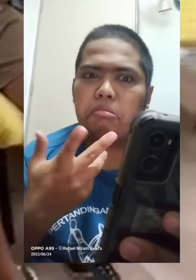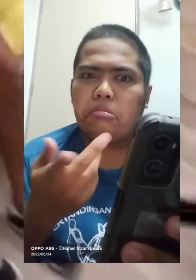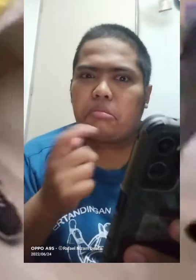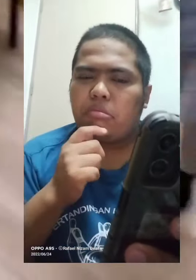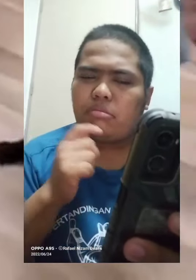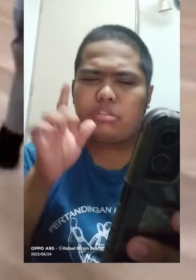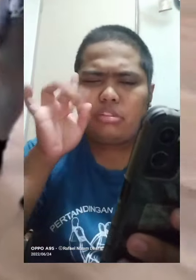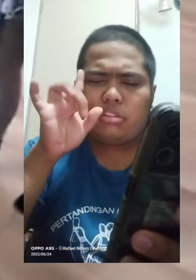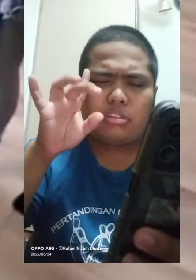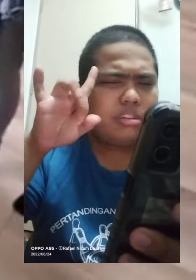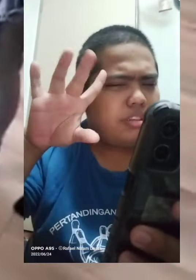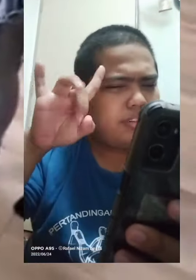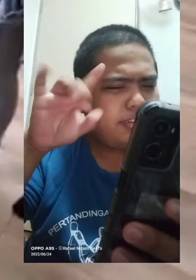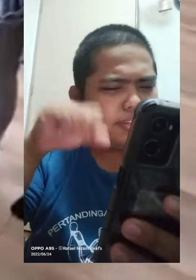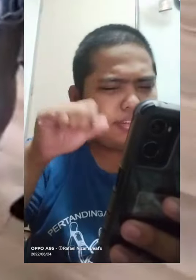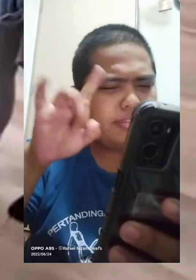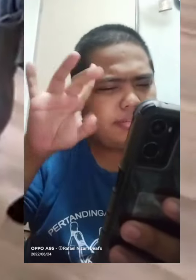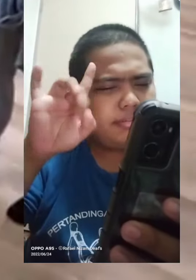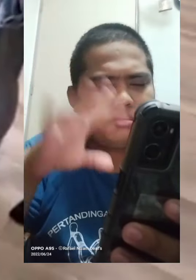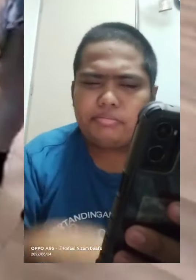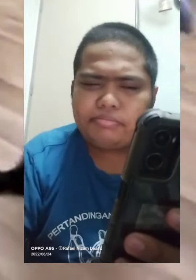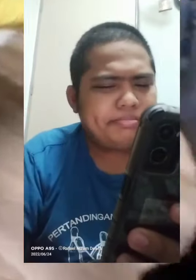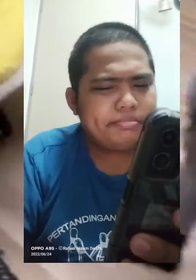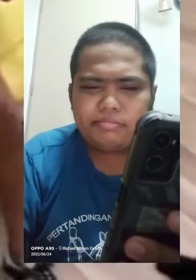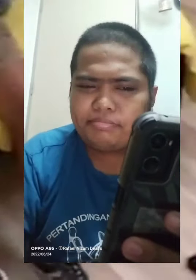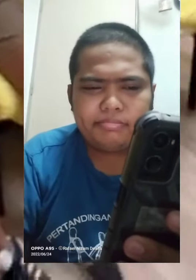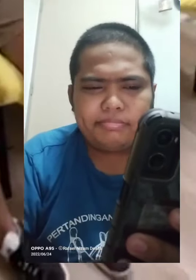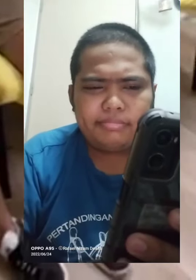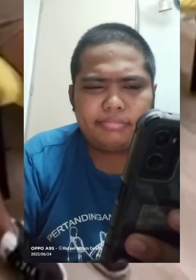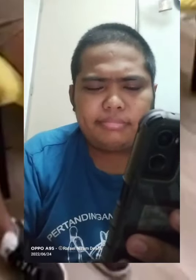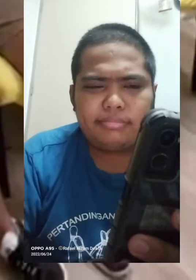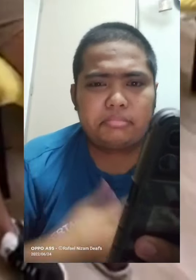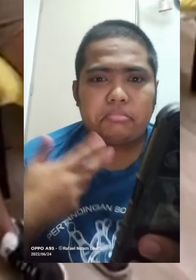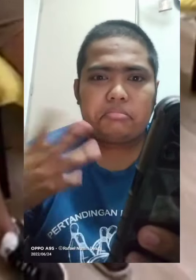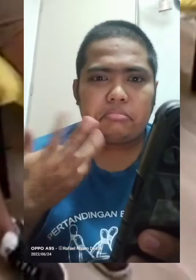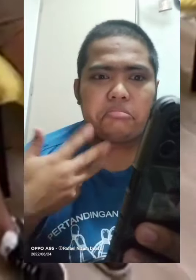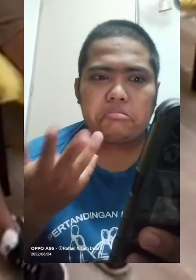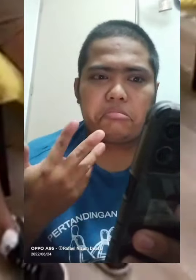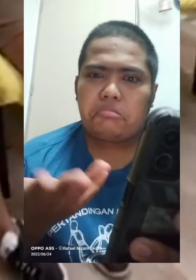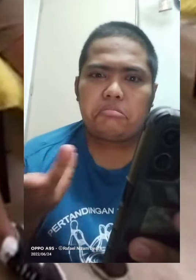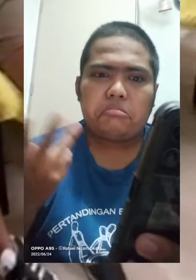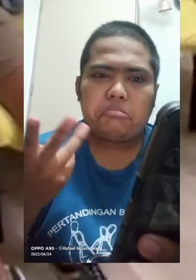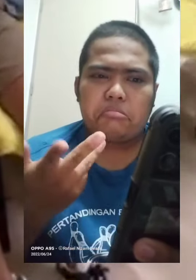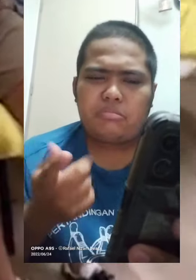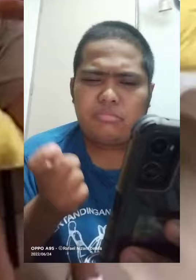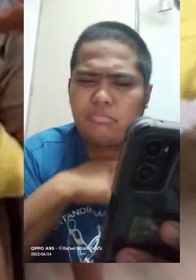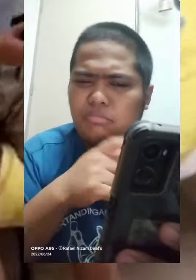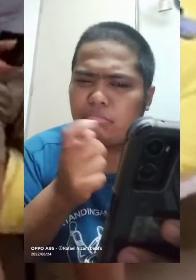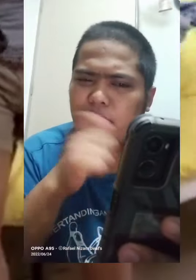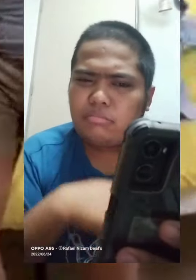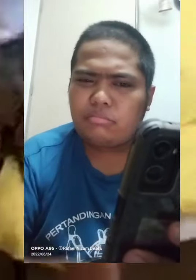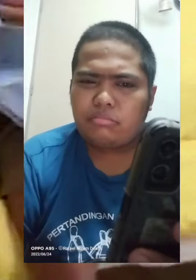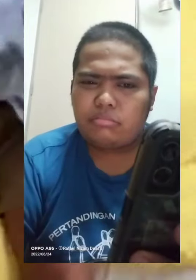here, and he's... I don't know. I don't know if it's the three of us. Man. Should I look in the closet?